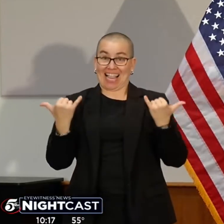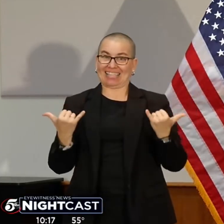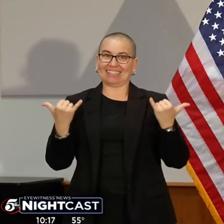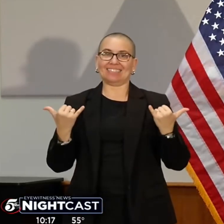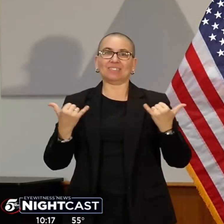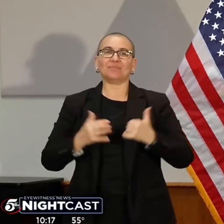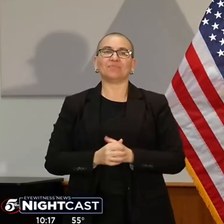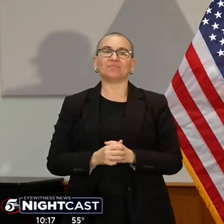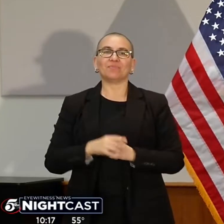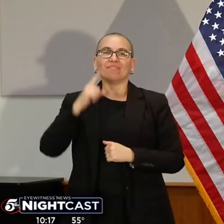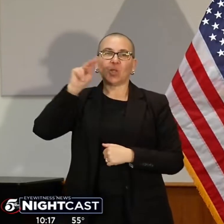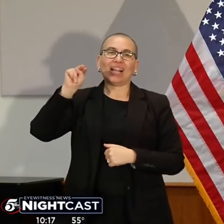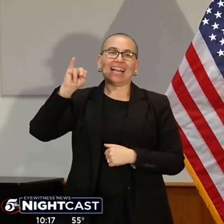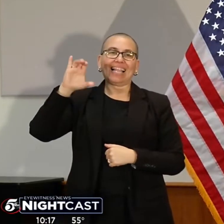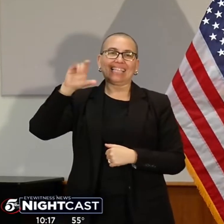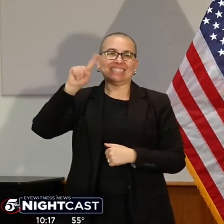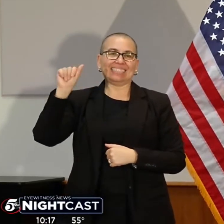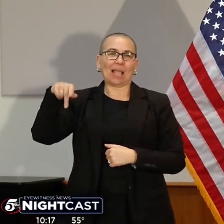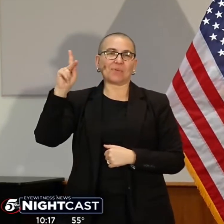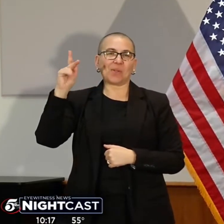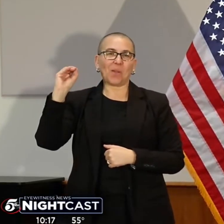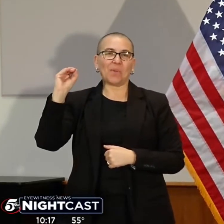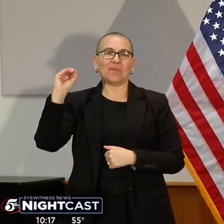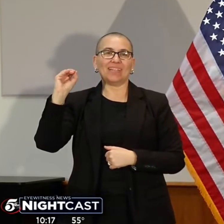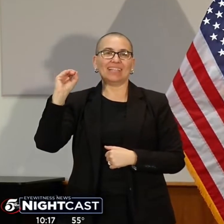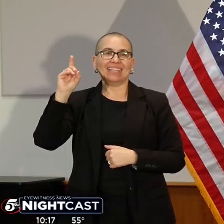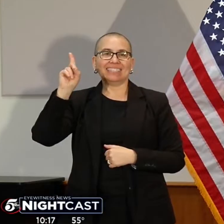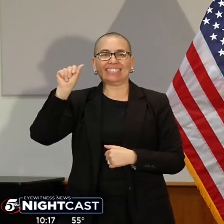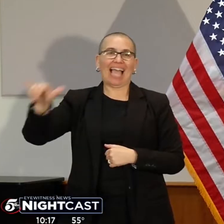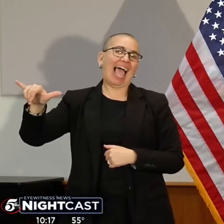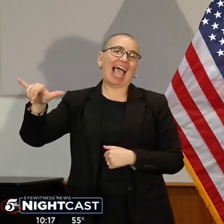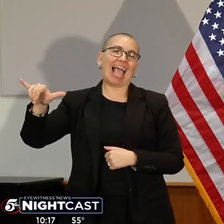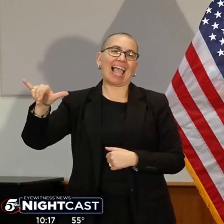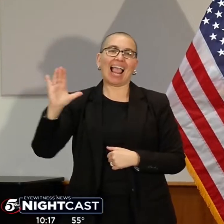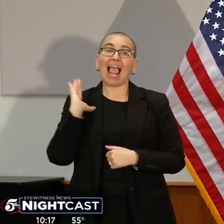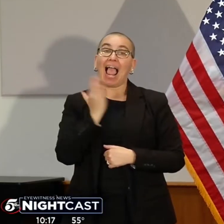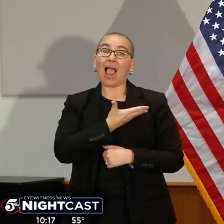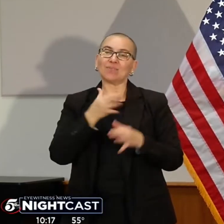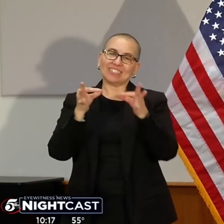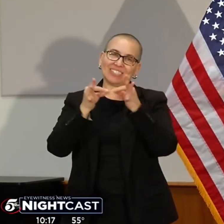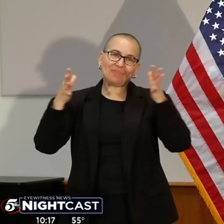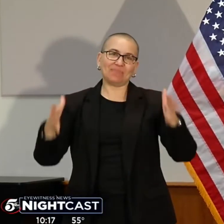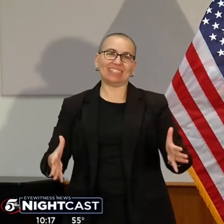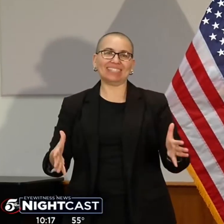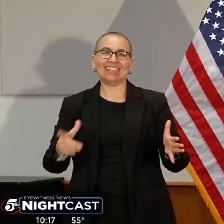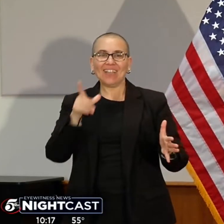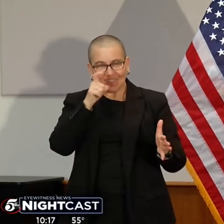for Nick Zapko, our interpreter, who